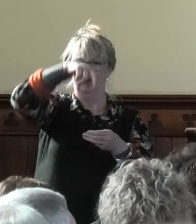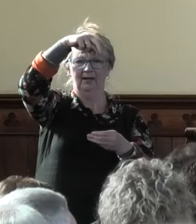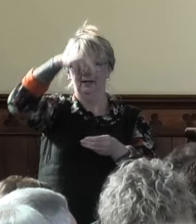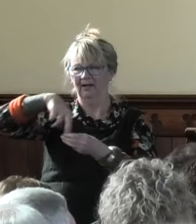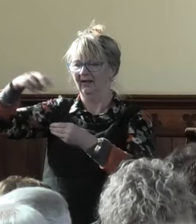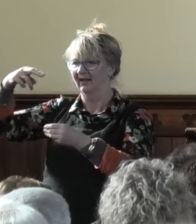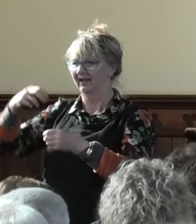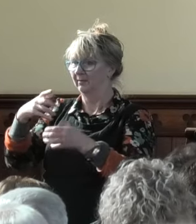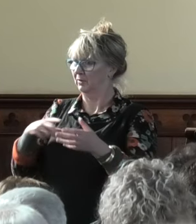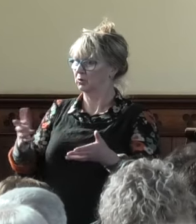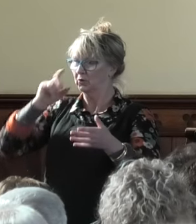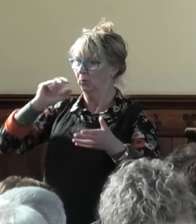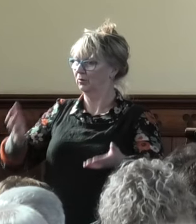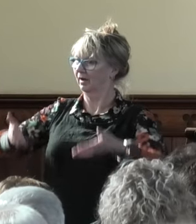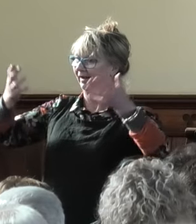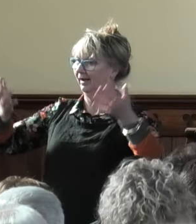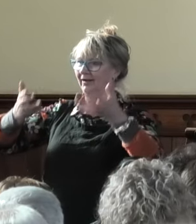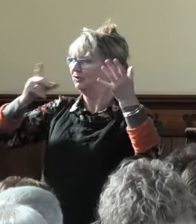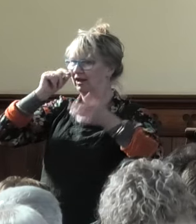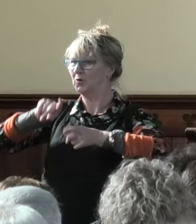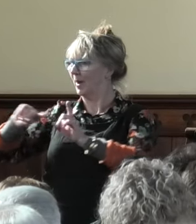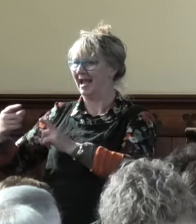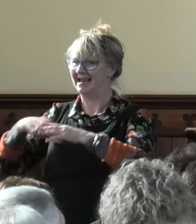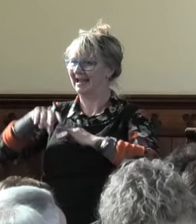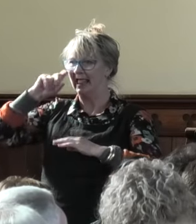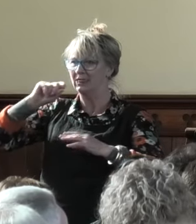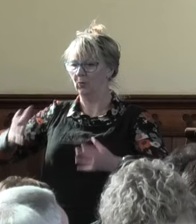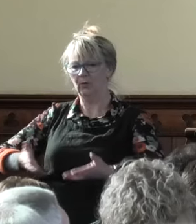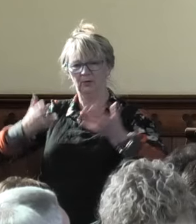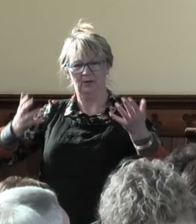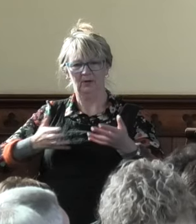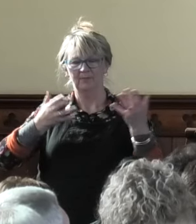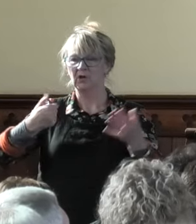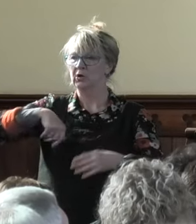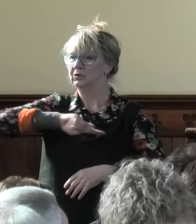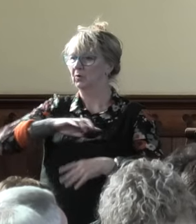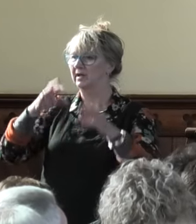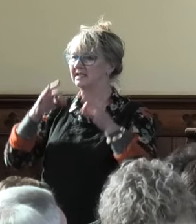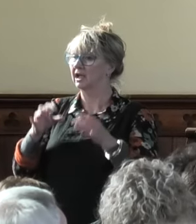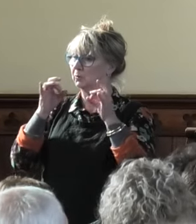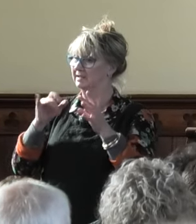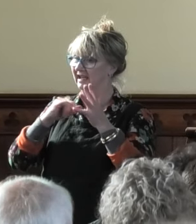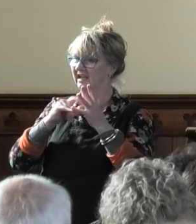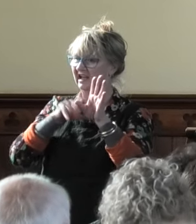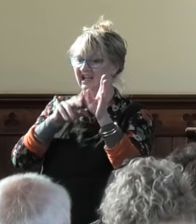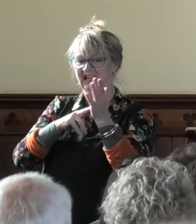gymnastics, because the water holds you up. You can do amazing things in the water. So we decided the four of us would give synchronised swimming a go.